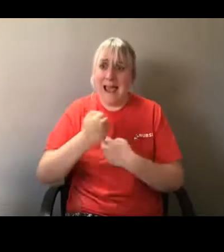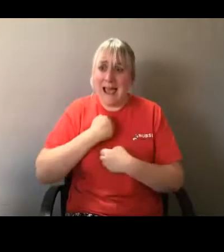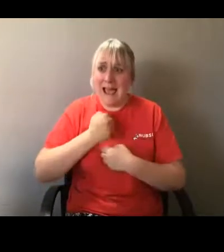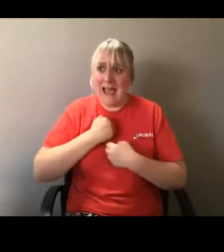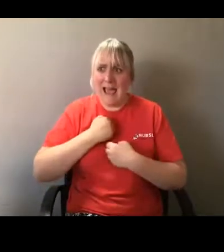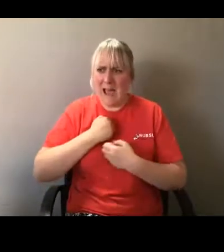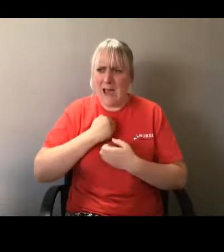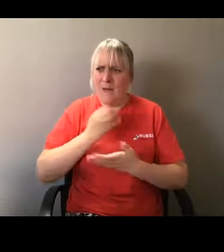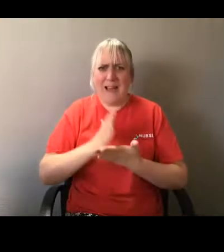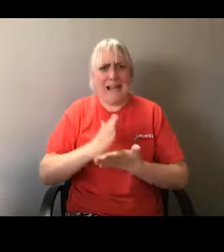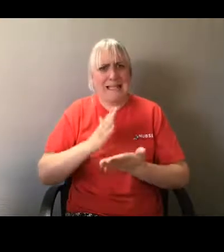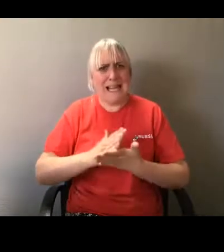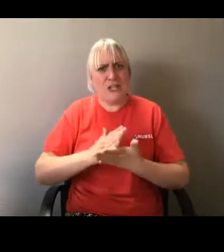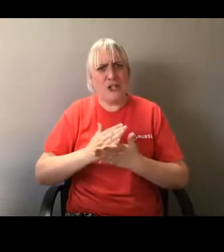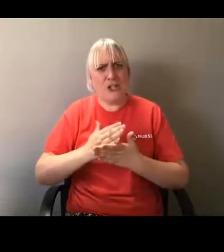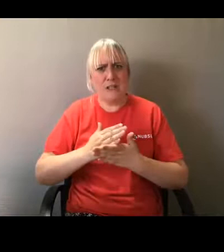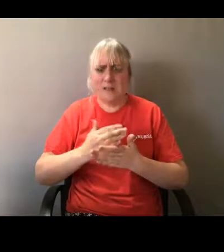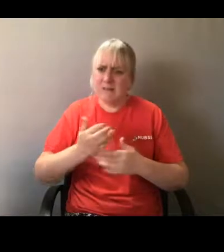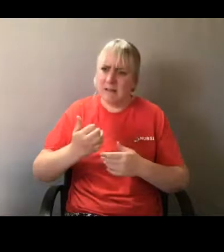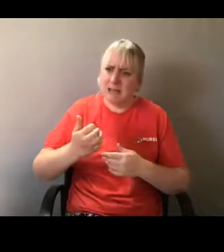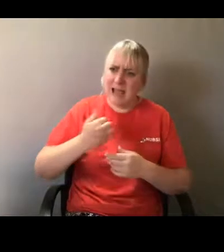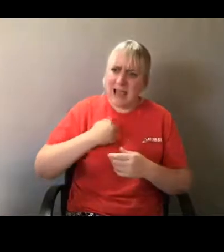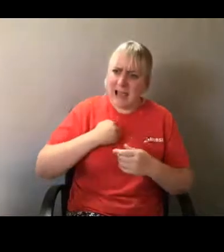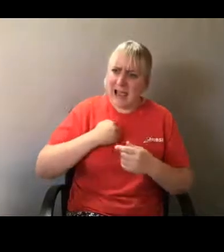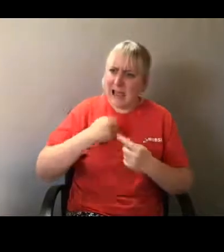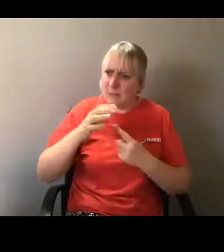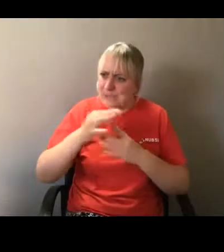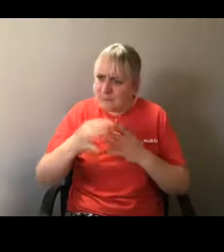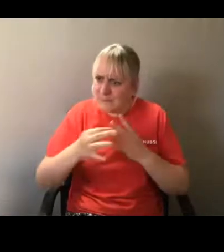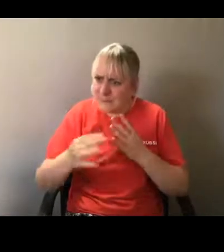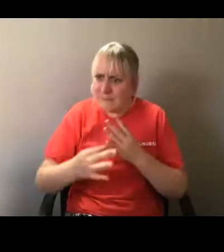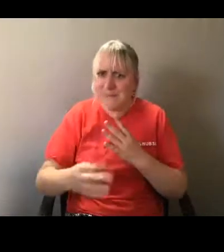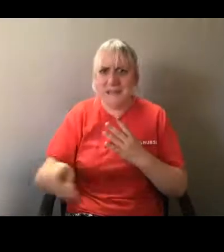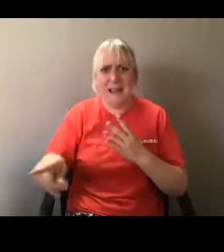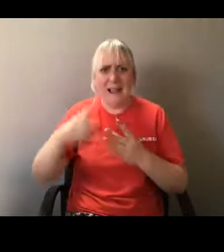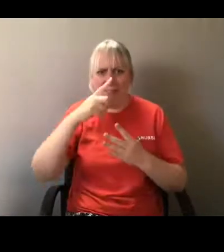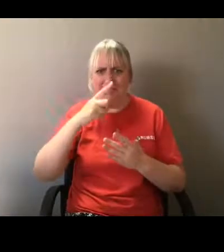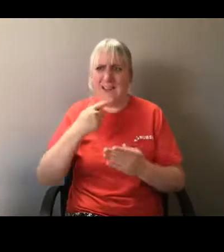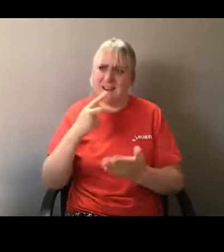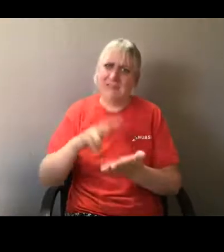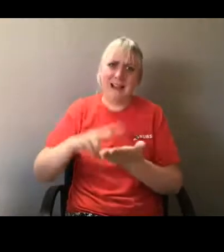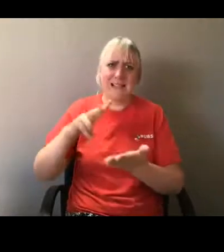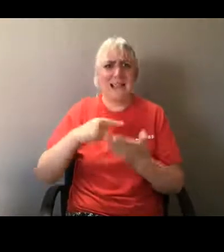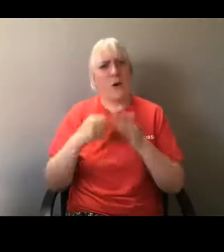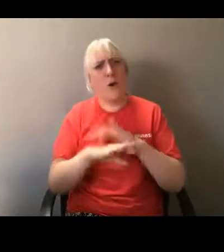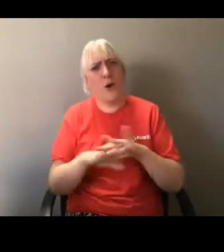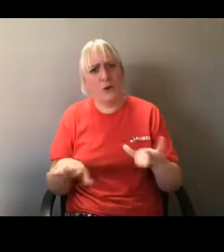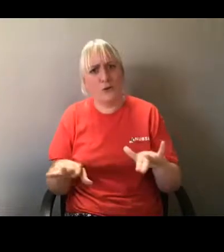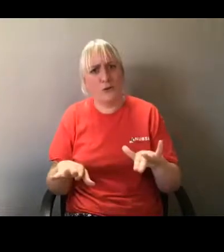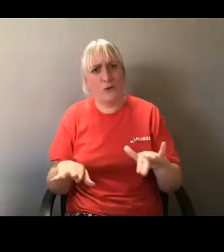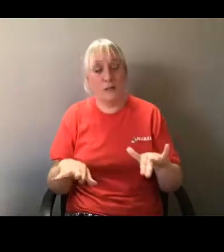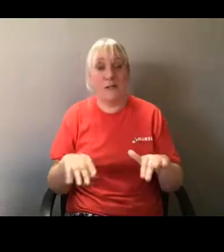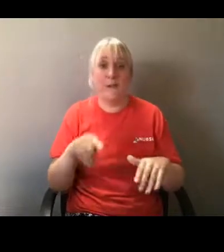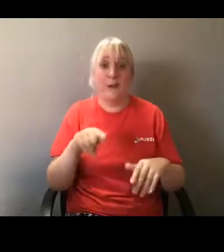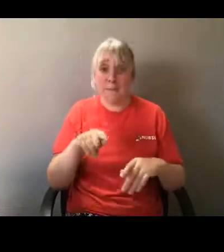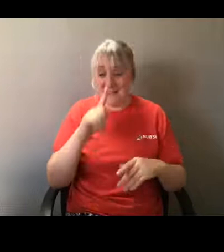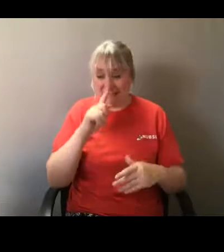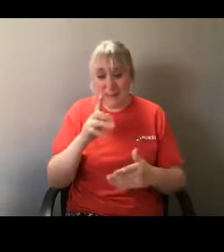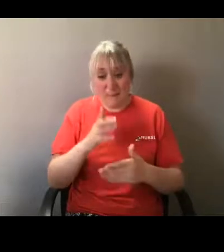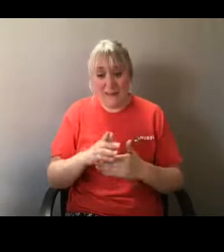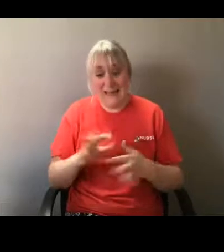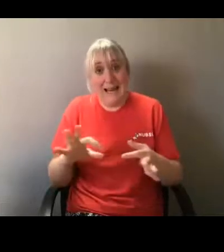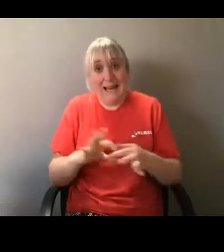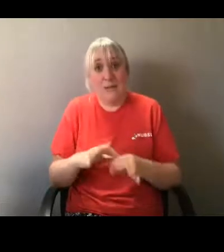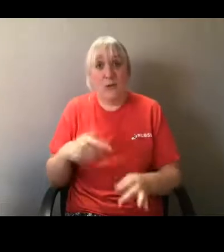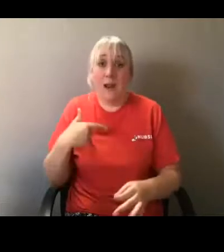selves. It's not an exaggeration to say that these can be matters of life and death. So I agree with Ellen that the medical versus